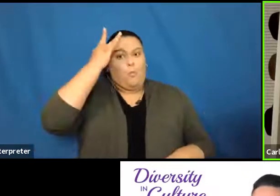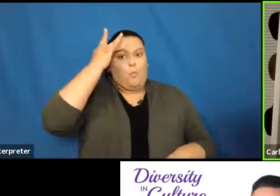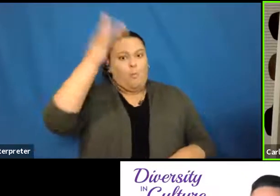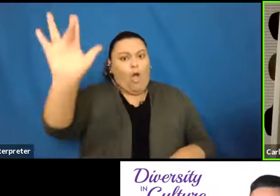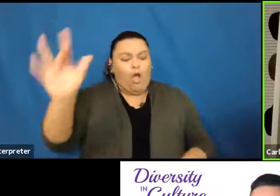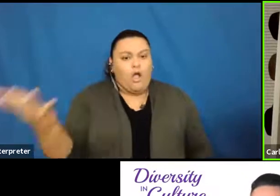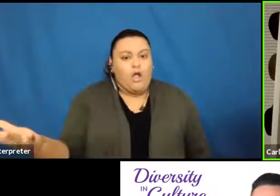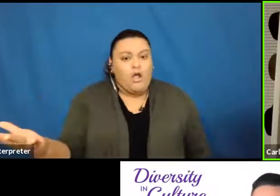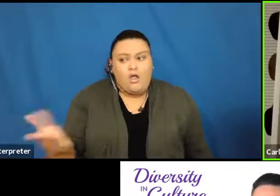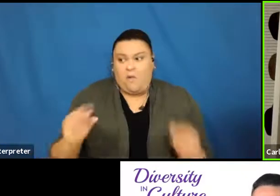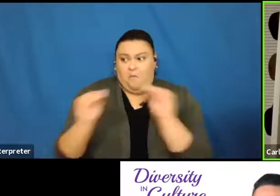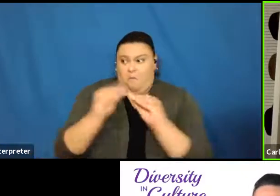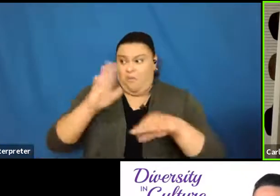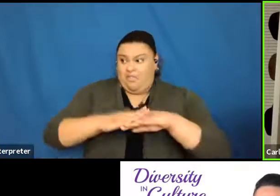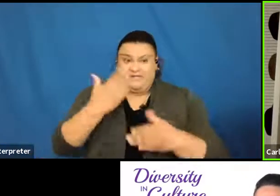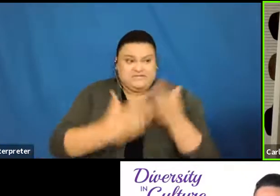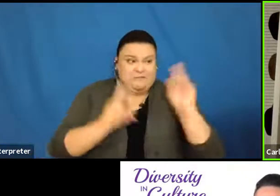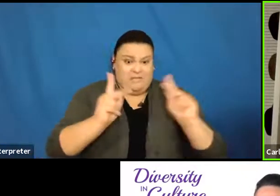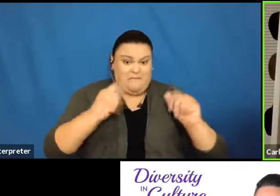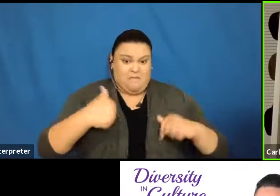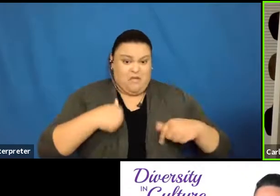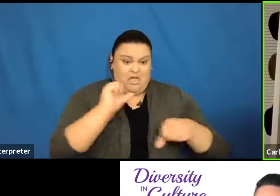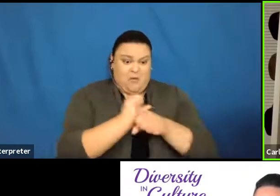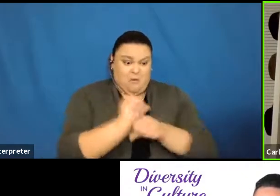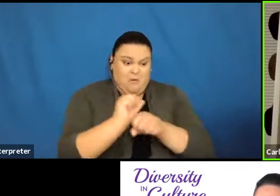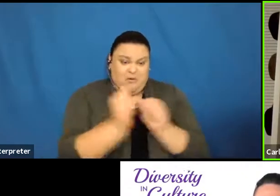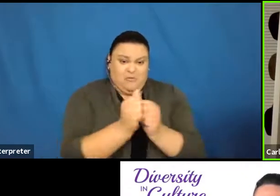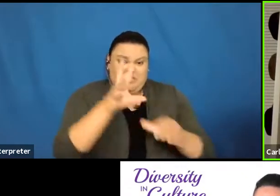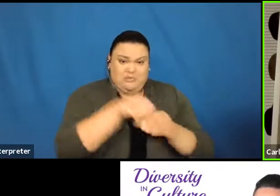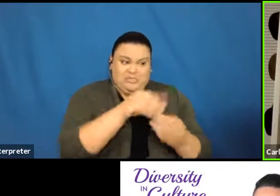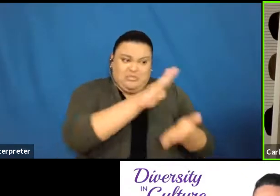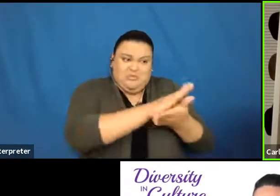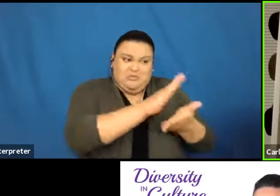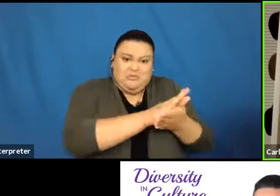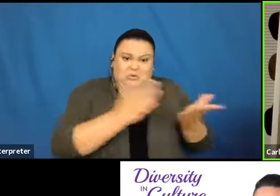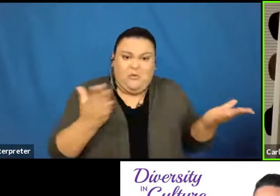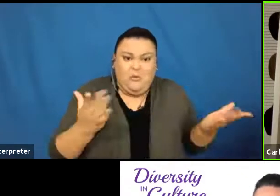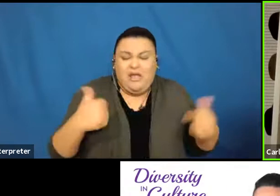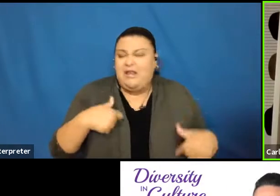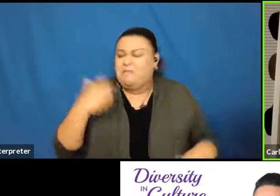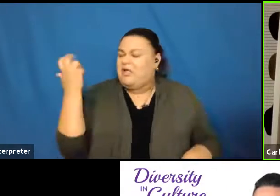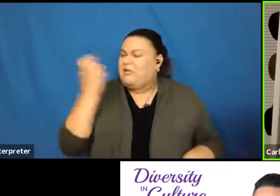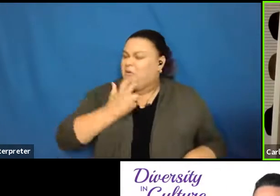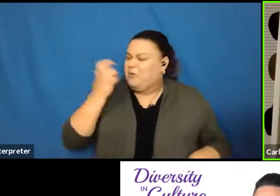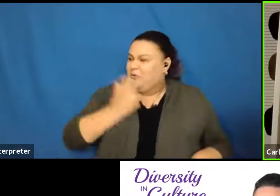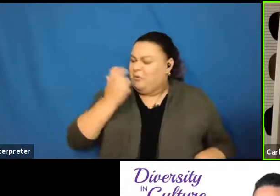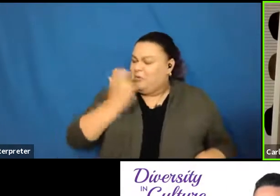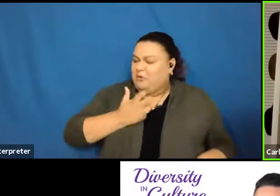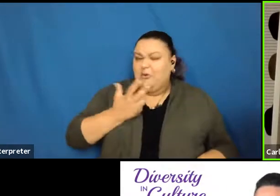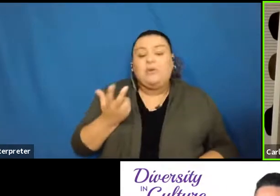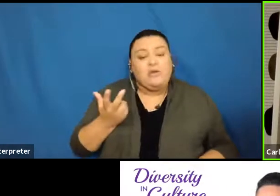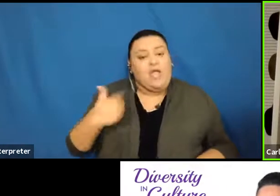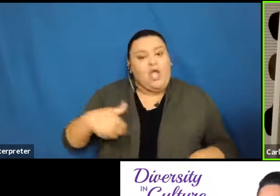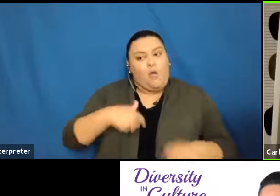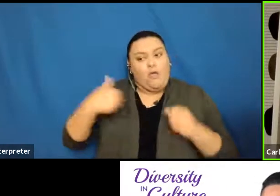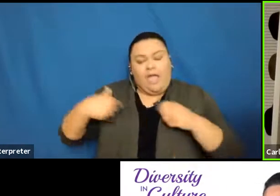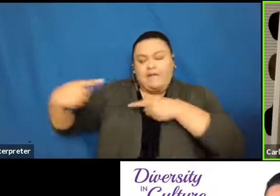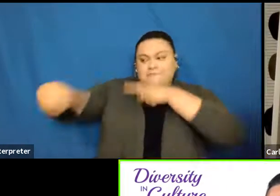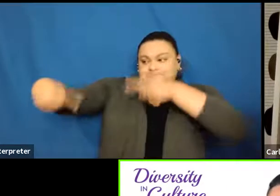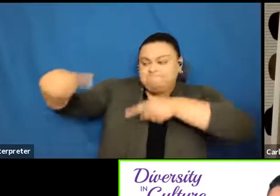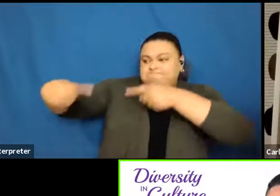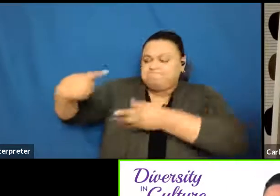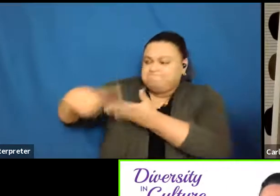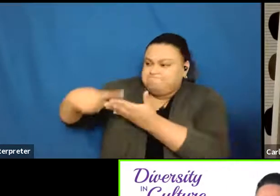of my colleagues, in the academy. Saben lo que está pasando, man, and they have arguments that are very good